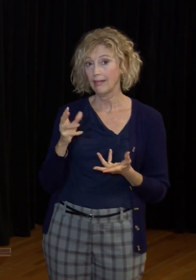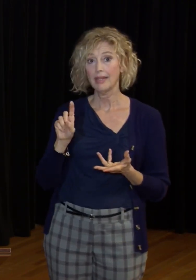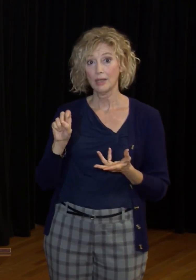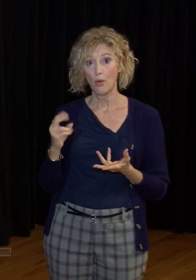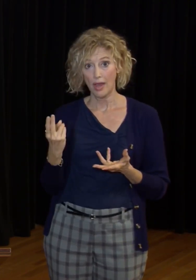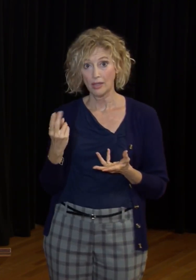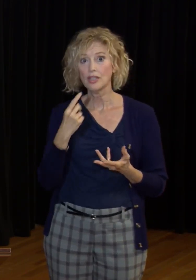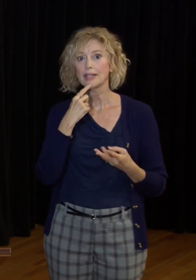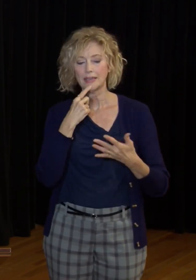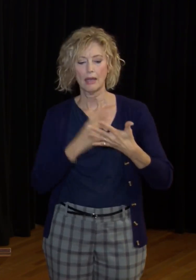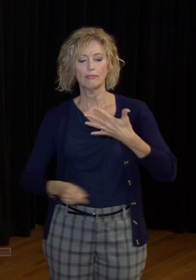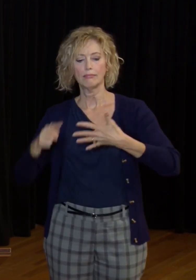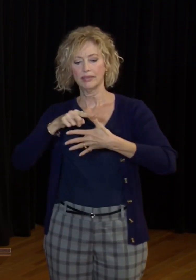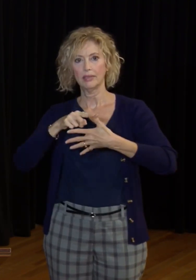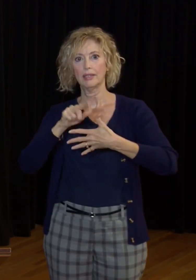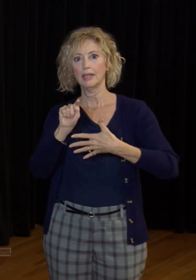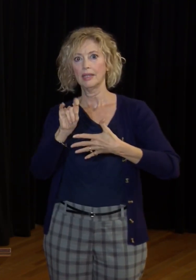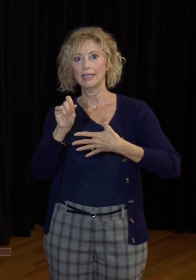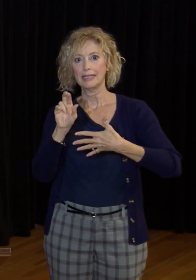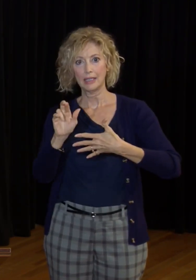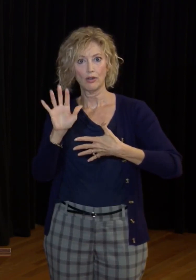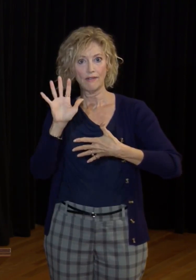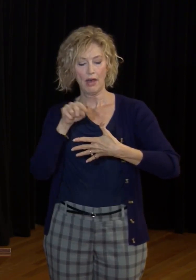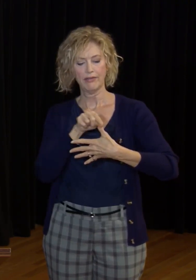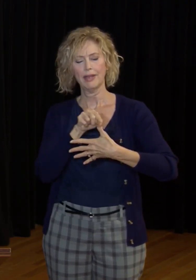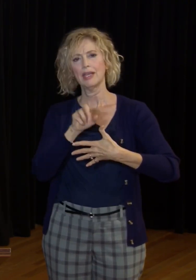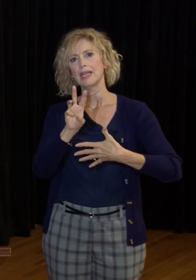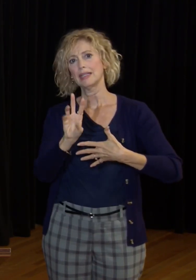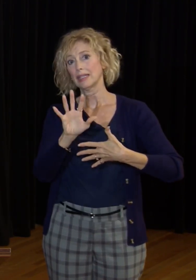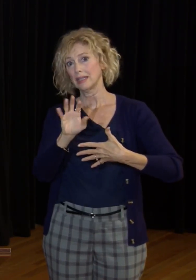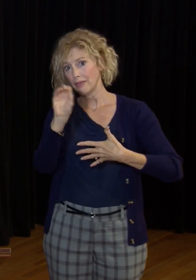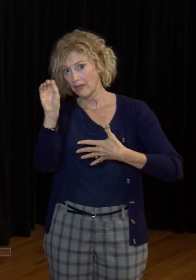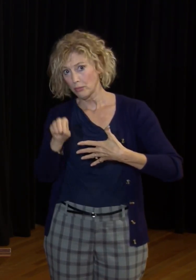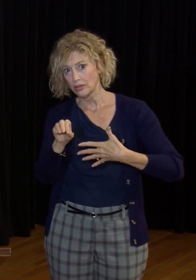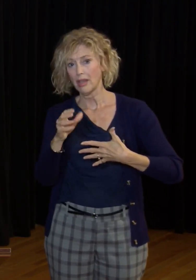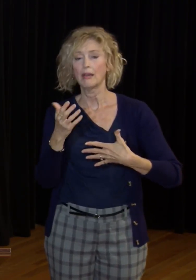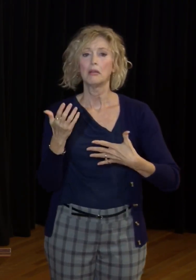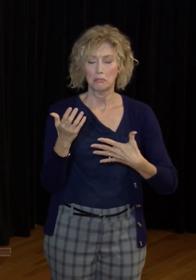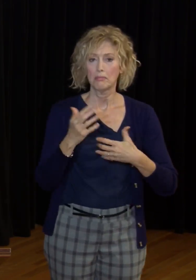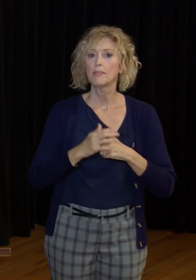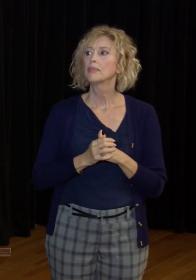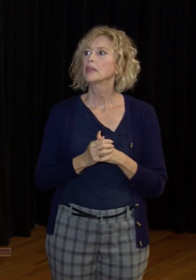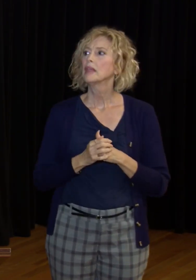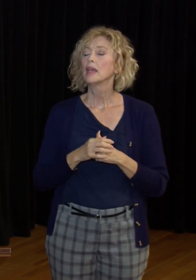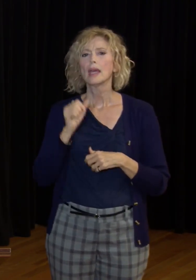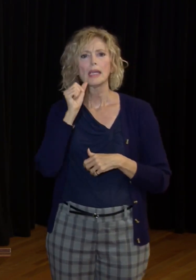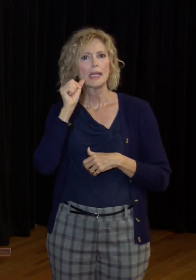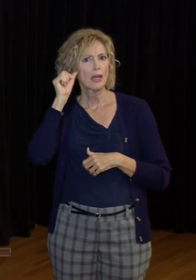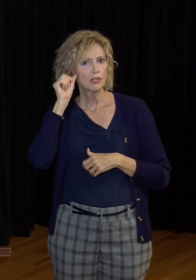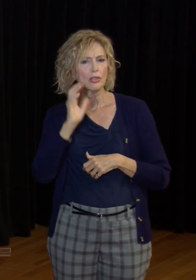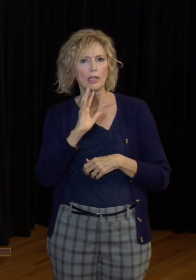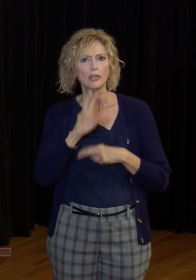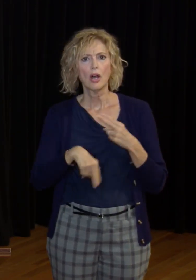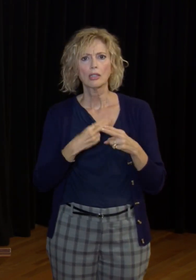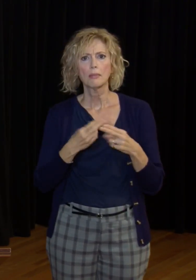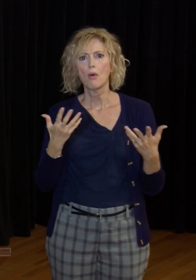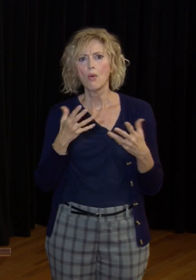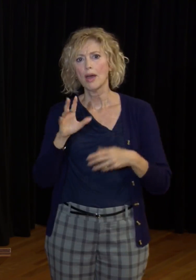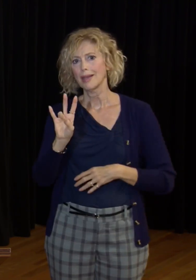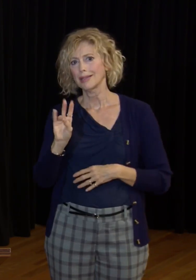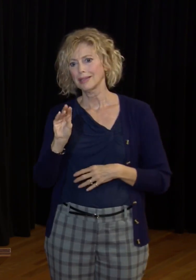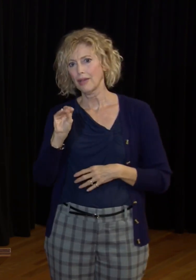come up with a tier five concept. And we talked about 65%. They would drop some restrictions. And seemingly only yesterday, they talked about at